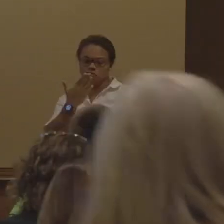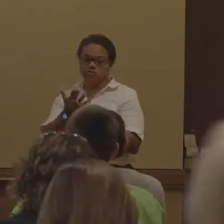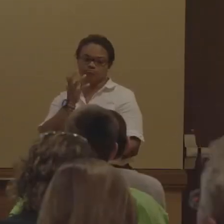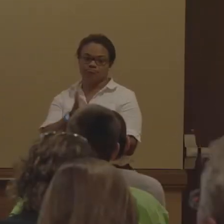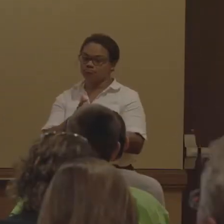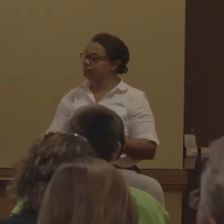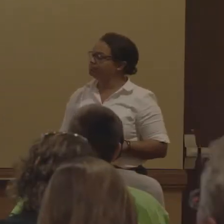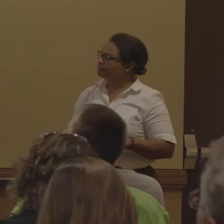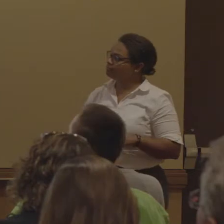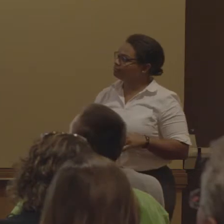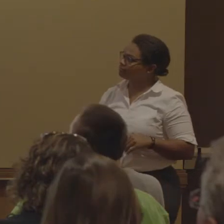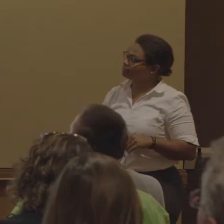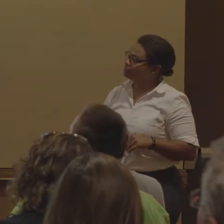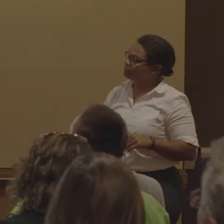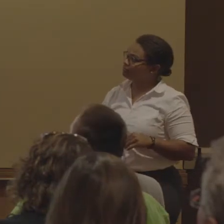do.